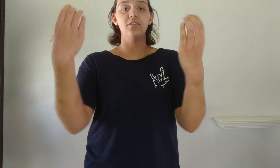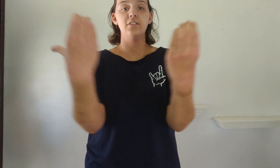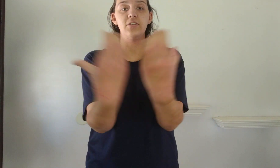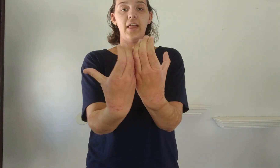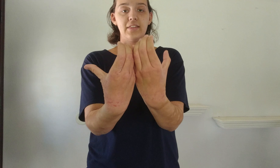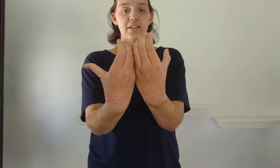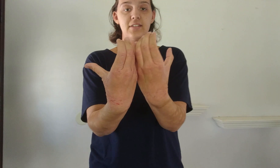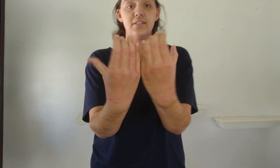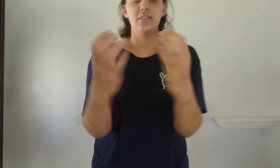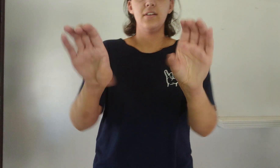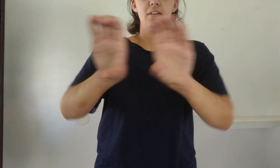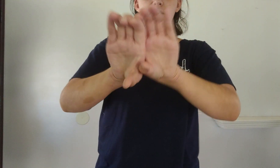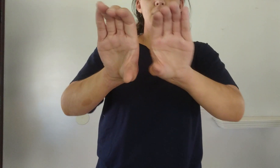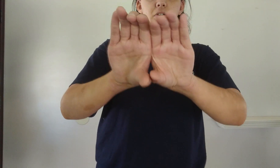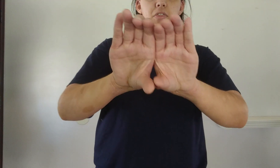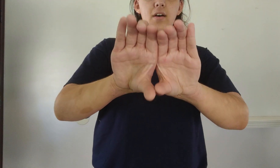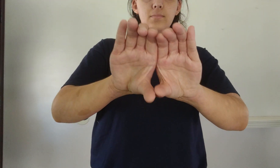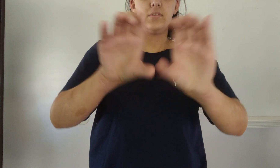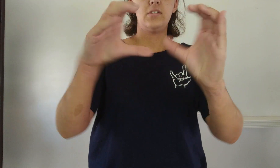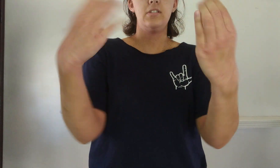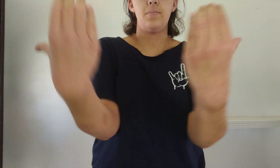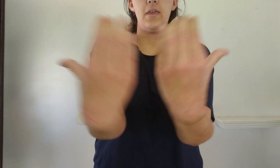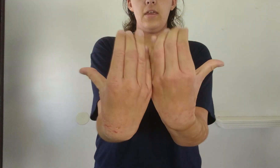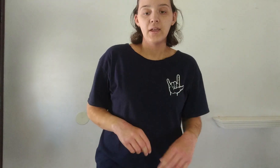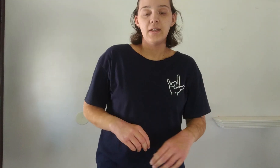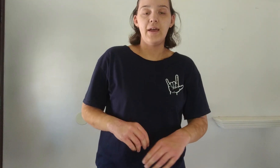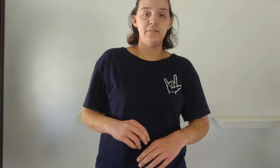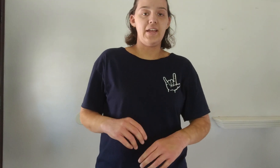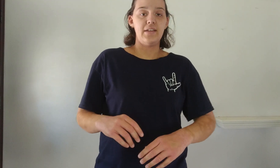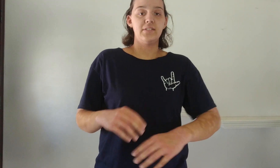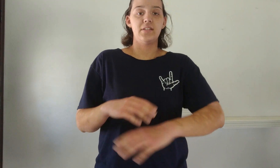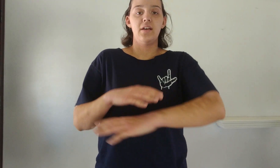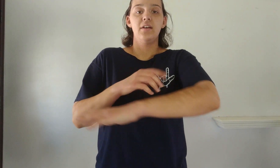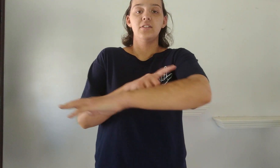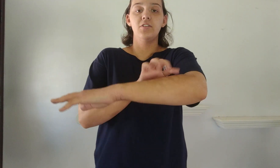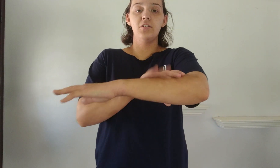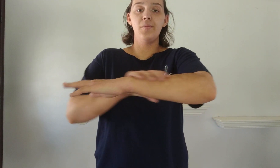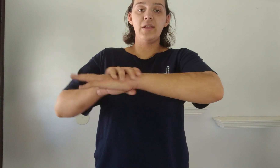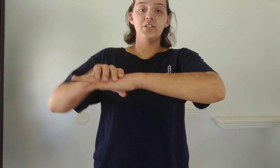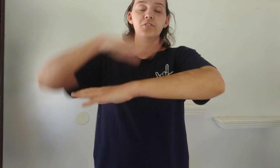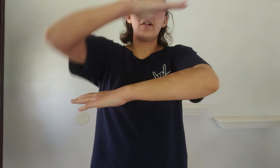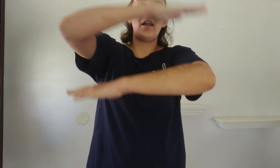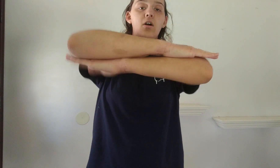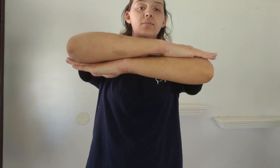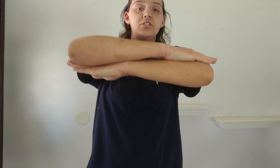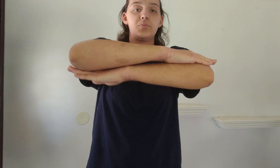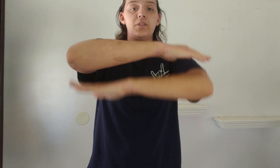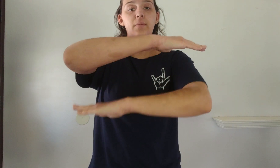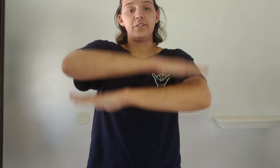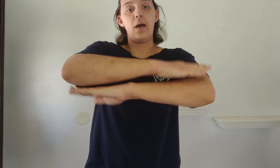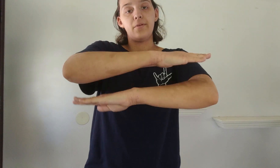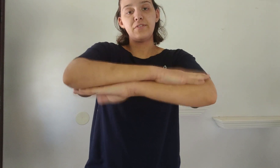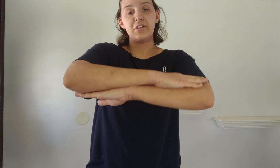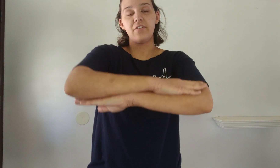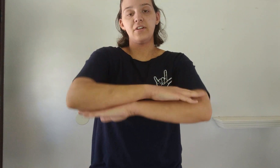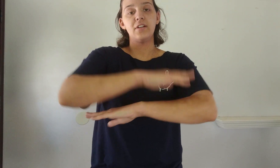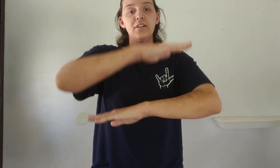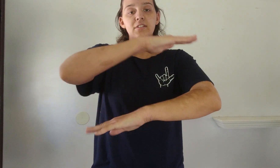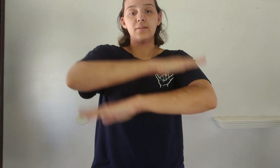do it like this. So thumbs to pinky. Now desk. So you're going to make 2 flat arms and just put them on top of each other. Sometimes